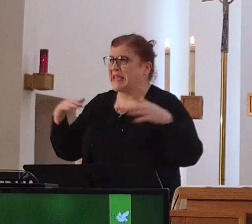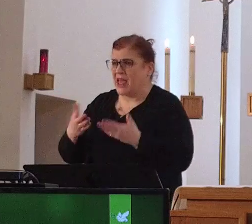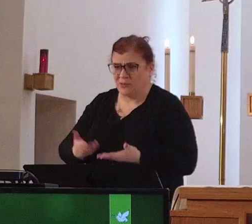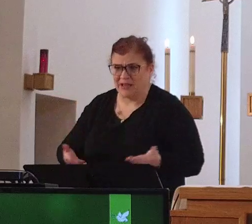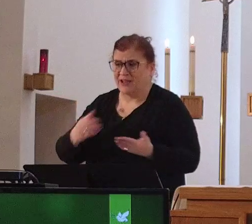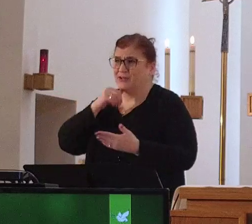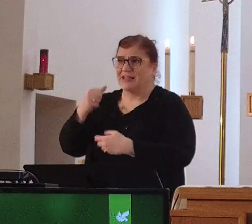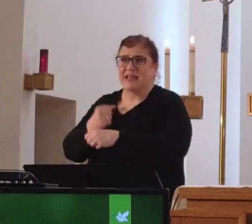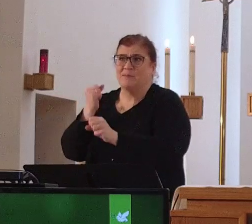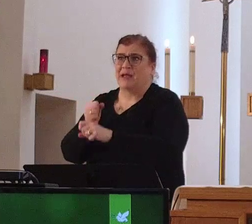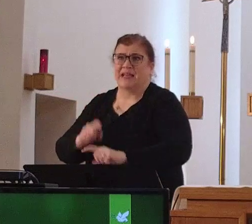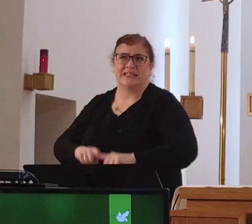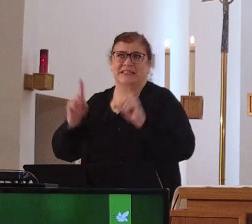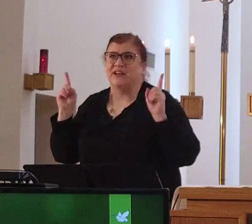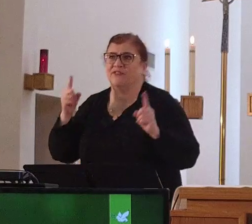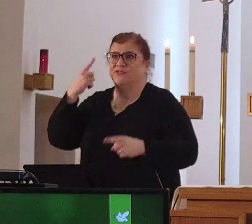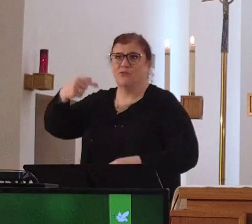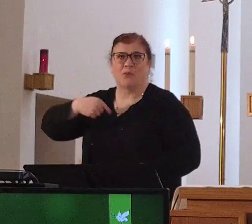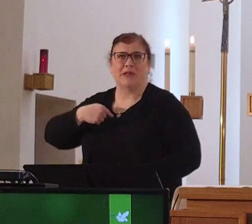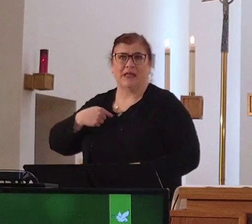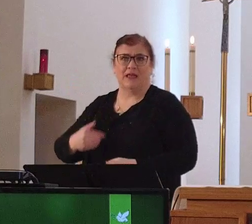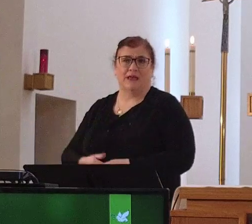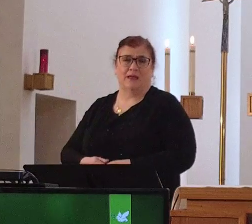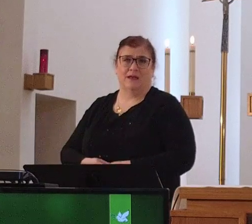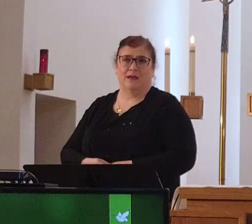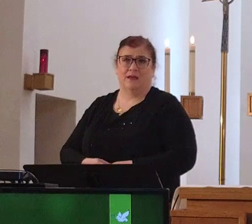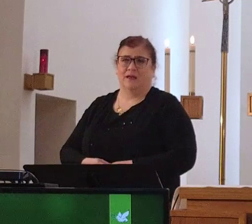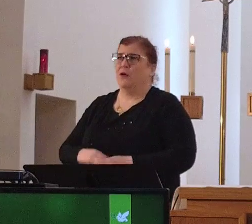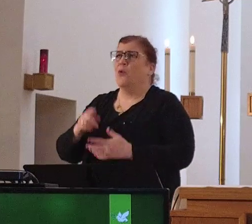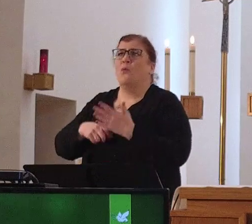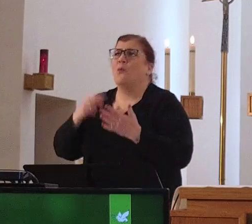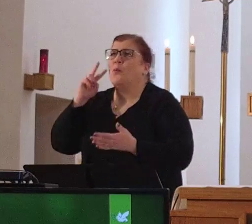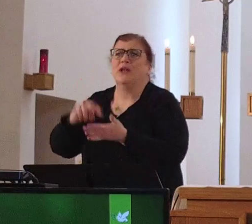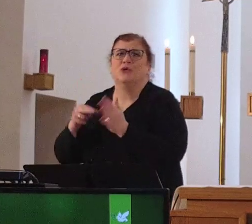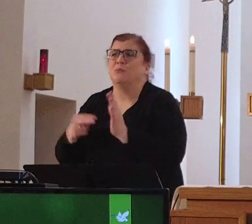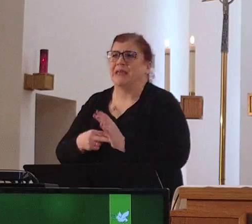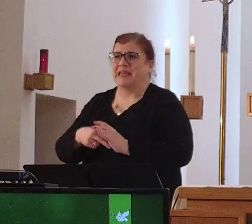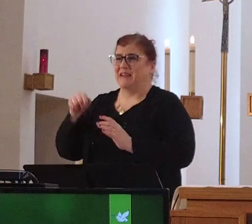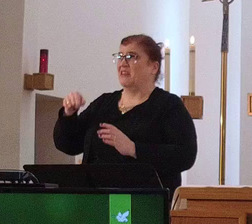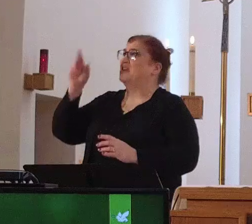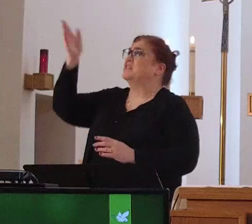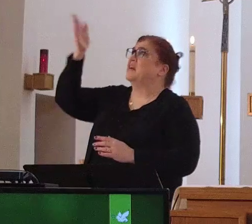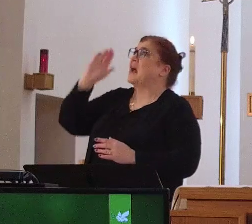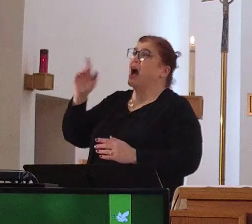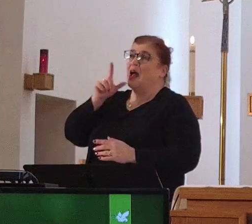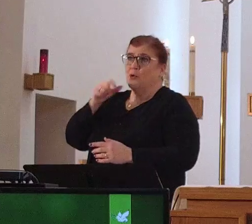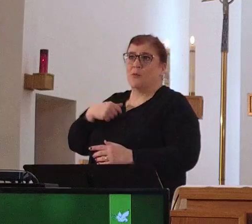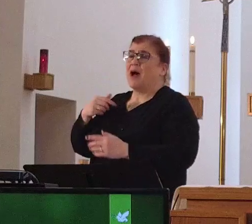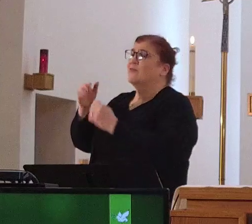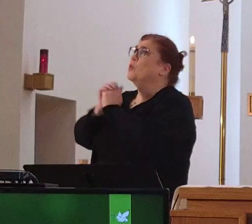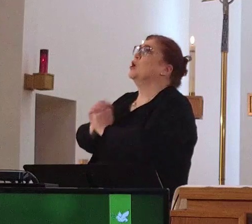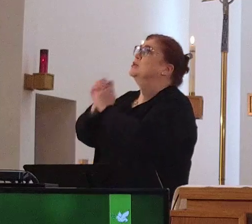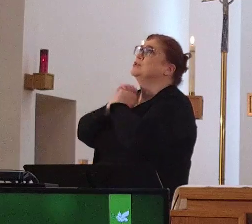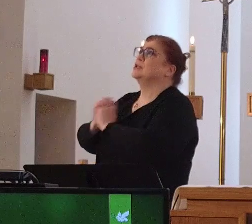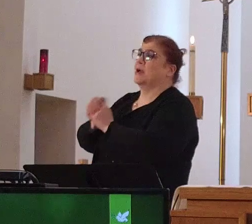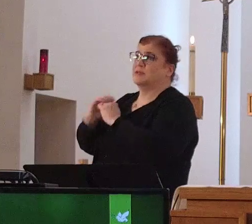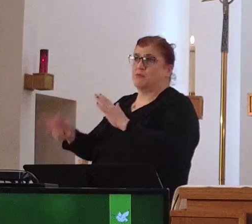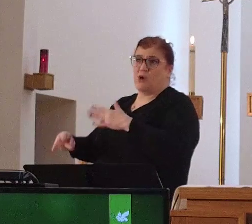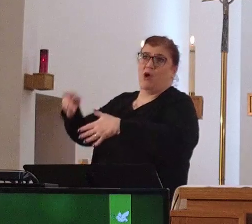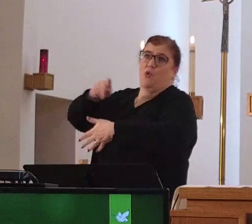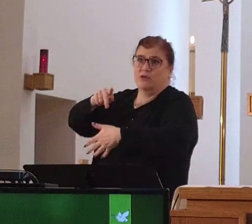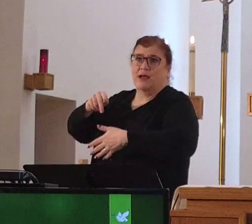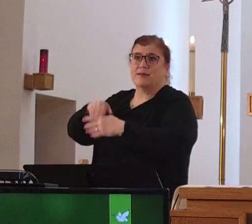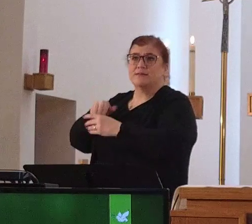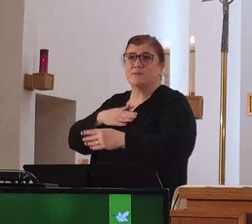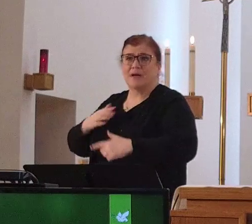here doesn't make a difference for me? What do you mean that this God whom I have worshipped and prioritized